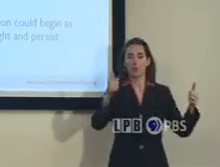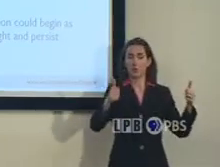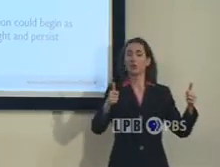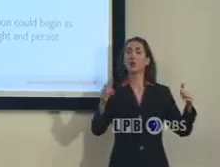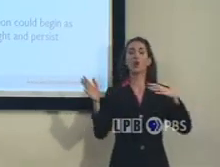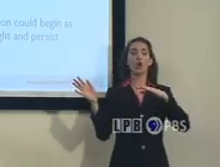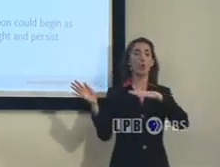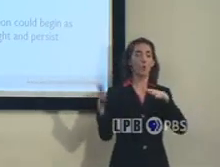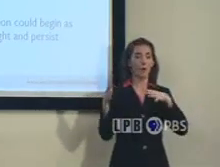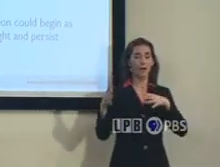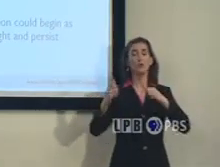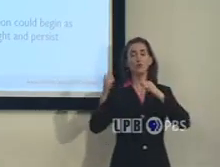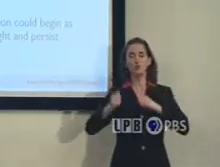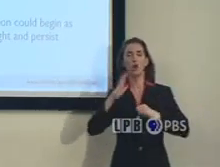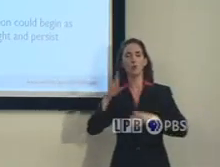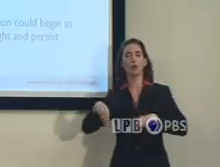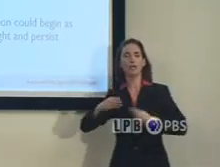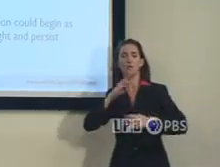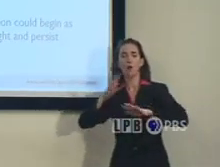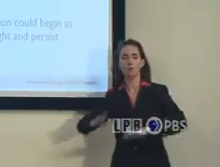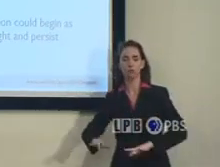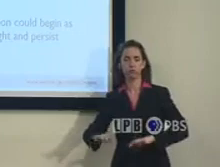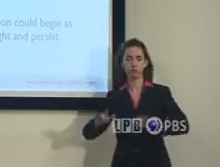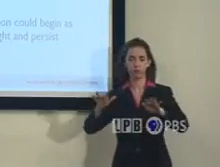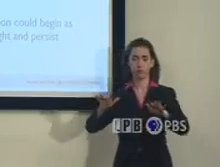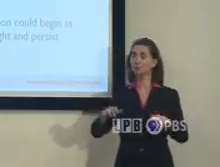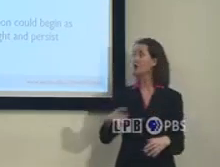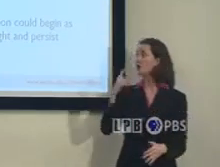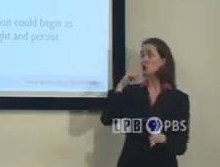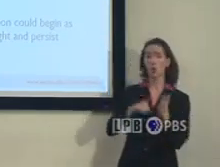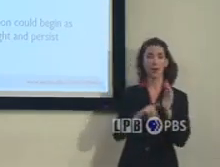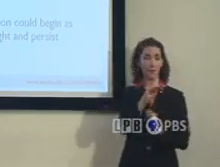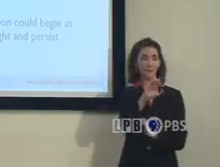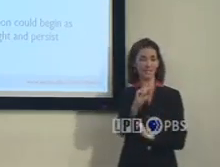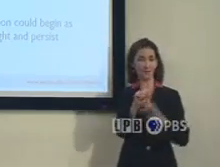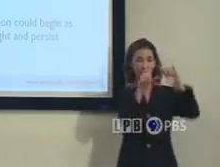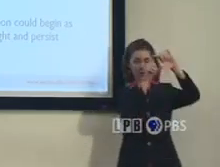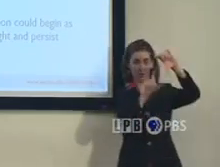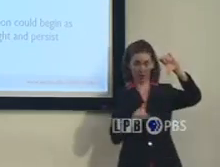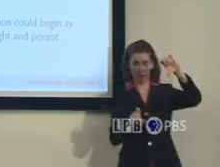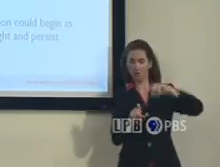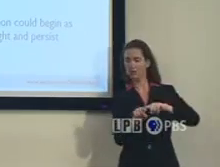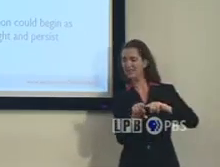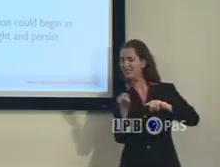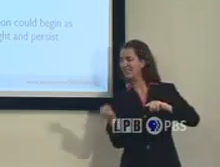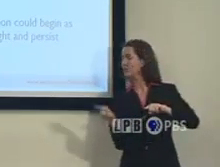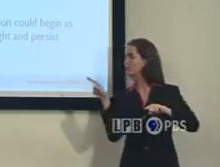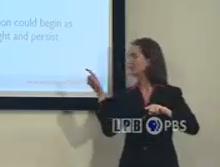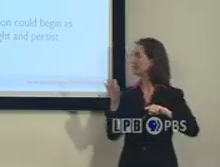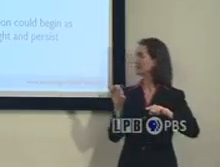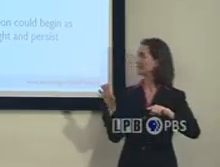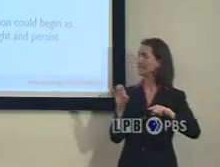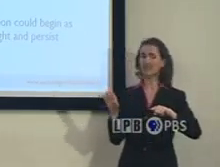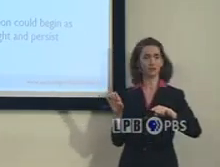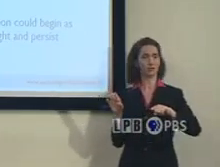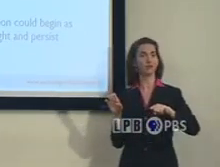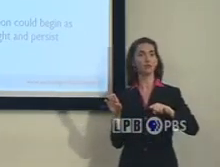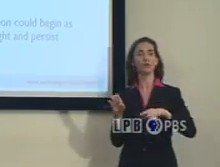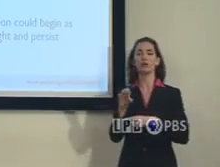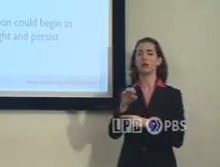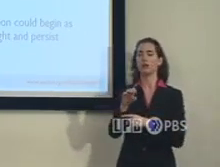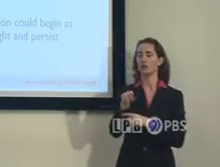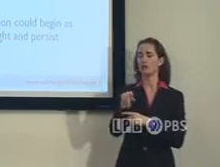even surge working its way east of the Mississippi, Lake Borgne, 4 to 6 feet, into the tidal lakes, Lake Pontchartrain,